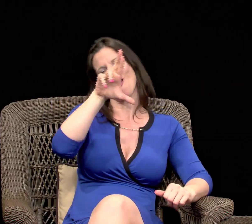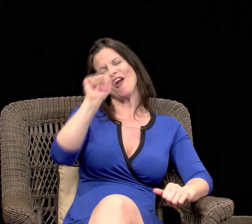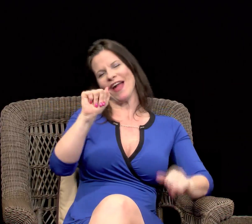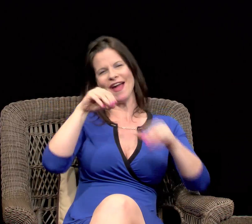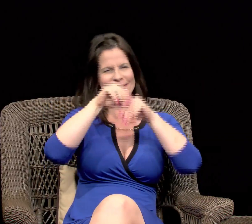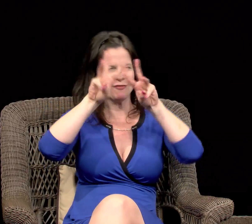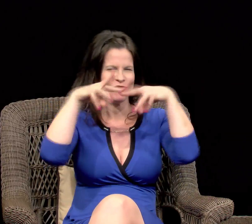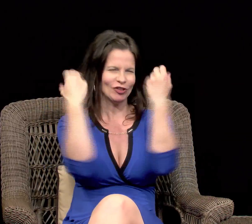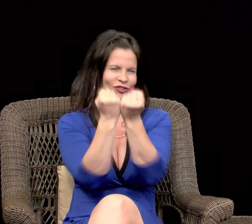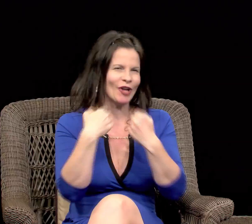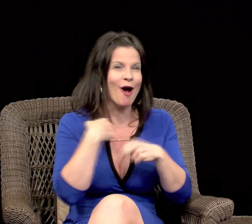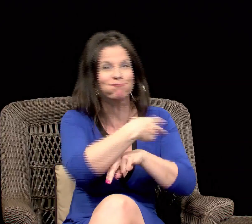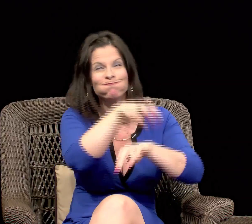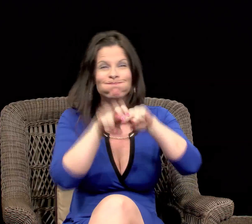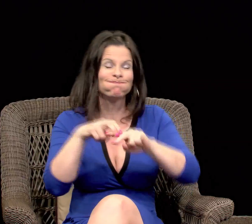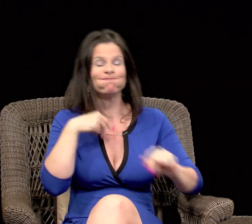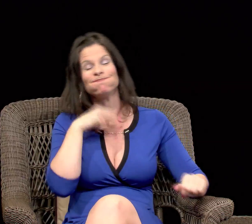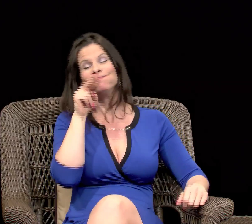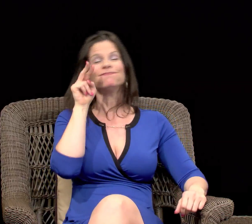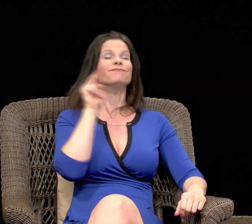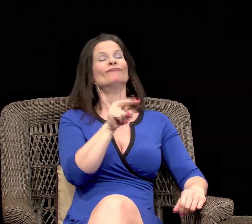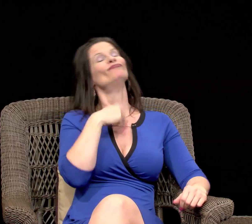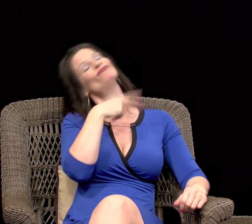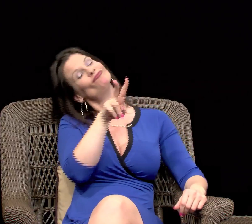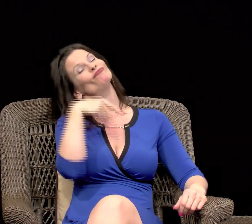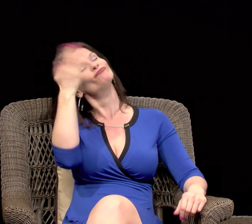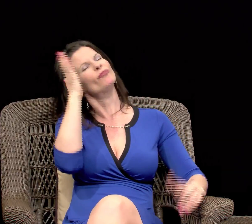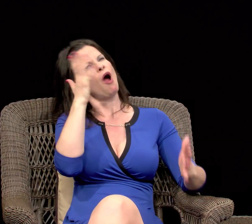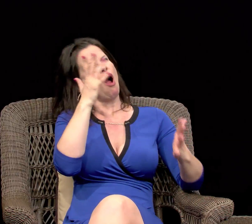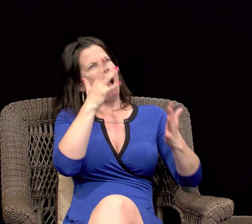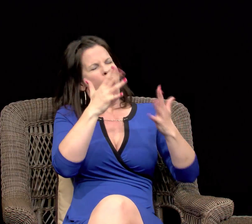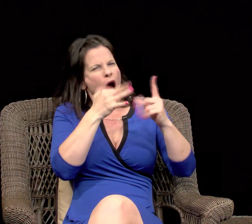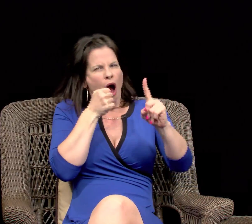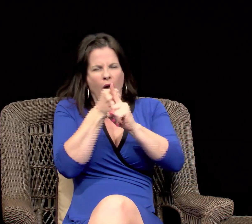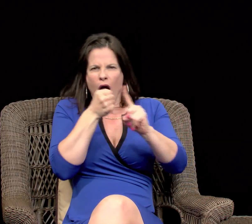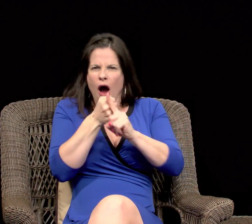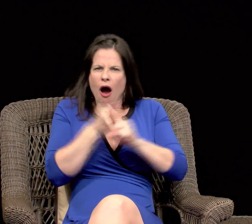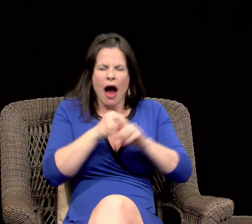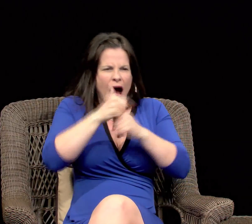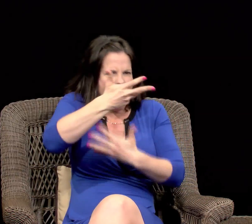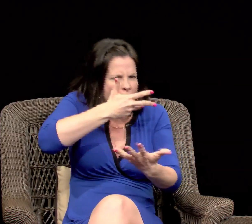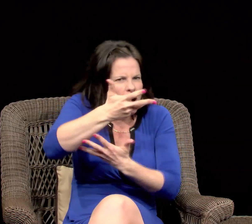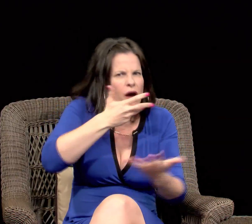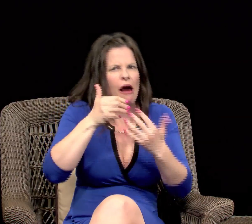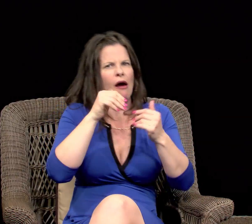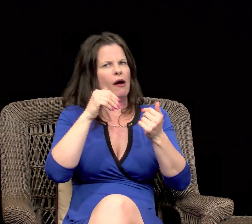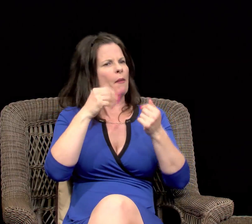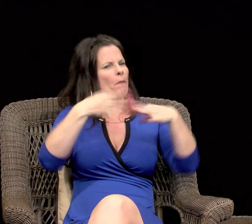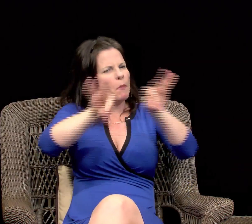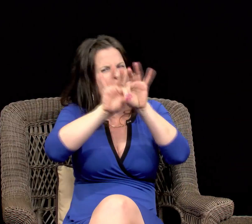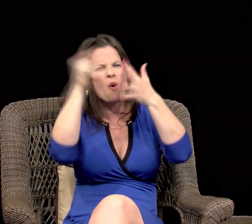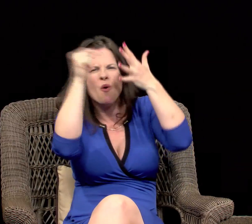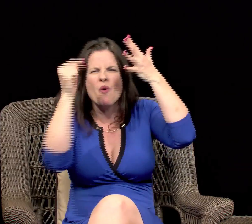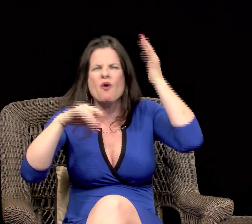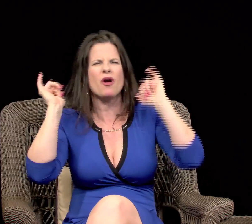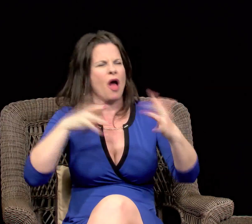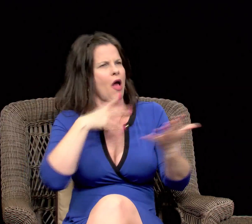was at Gallaudet for an RA workshop. I had been sitting there and watching her speak, and I was so impressed with all